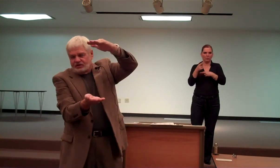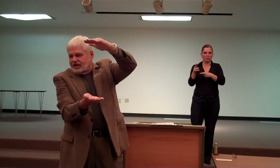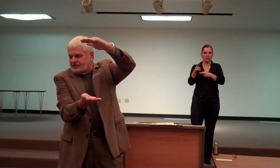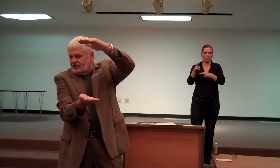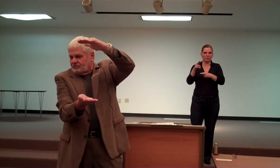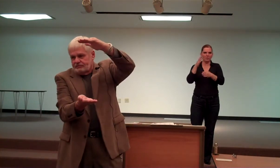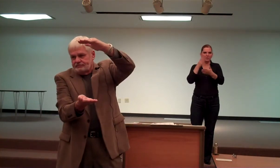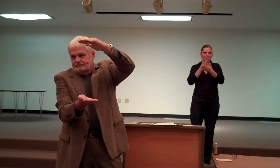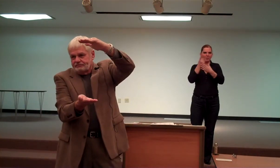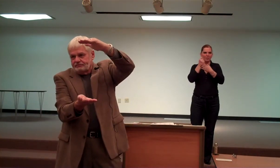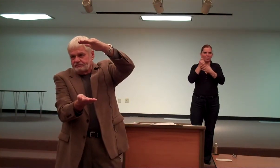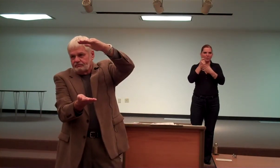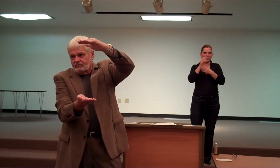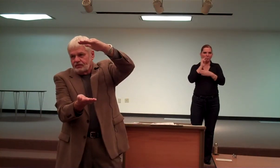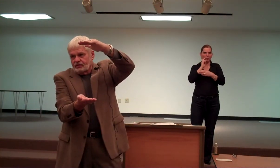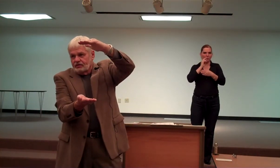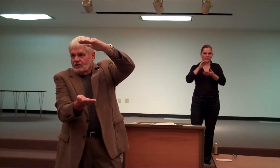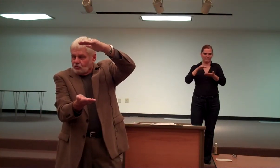water was only that deep.